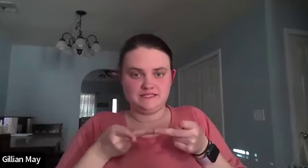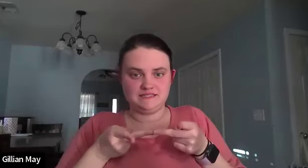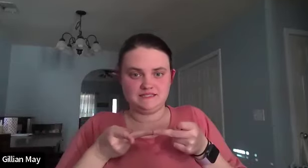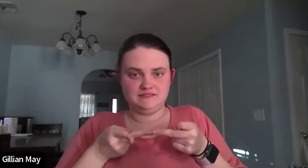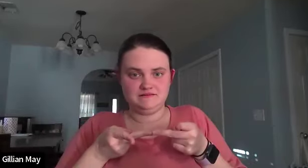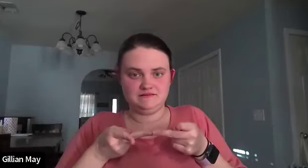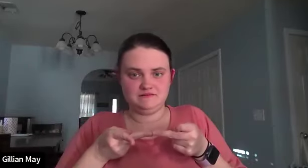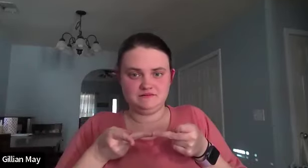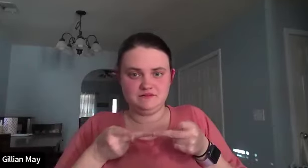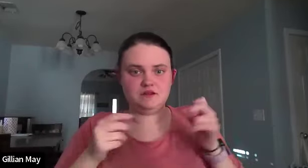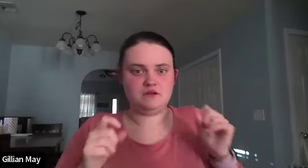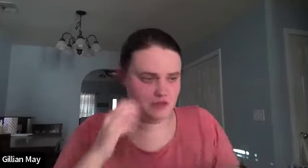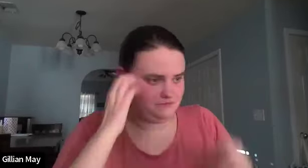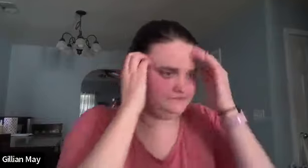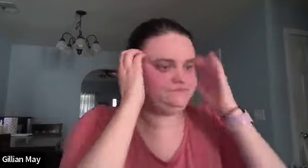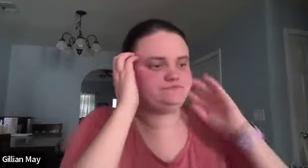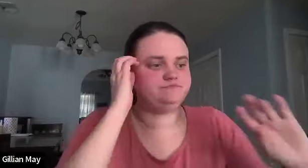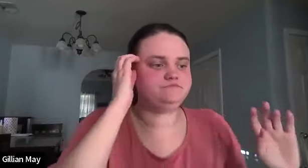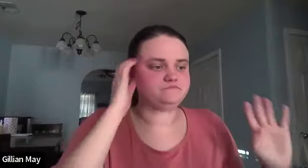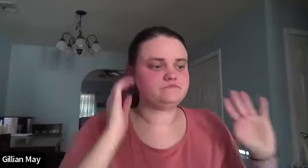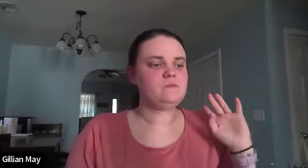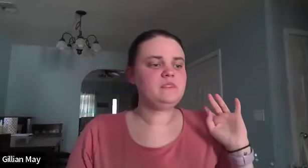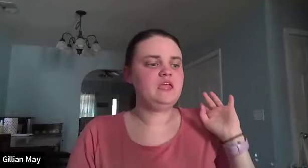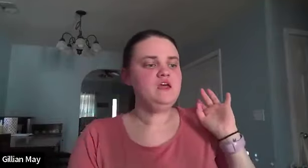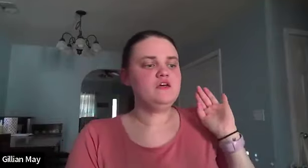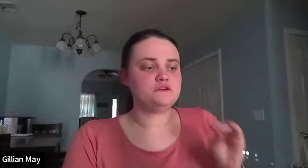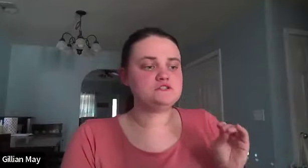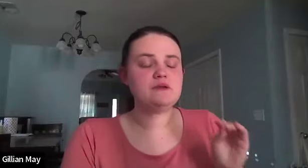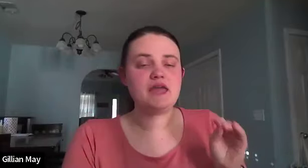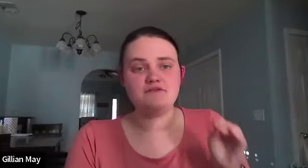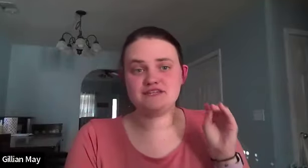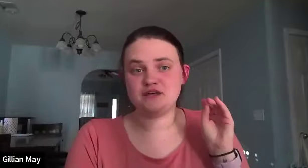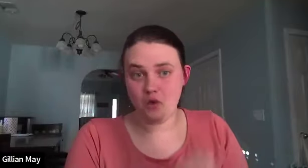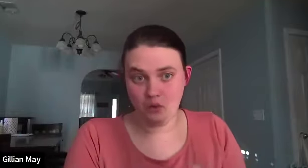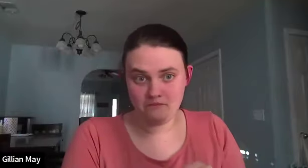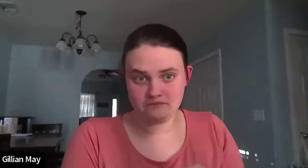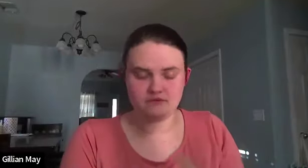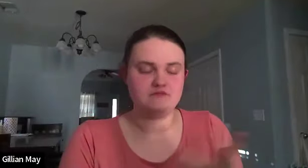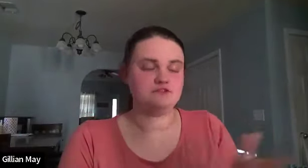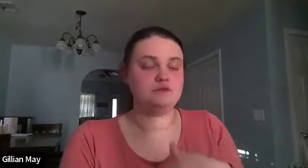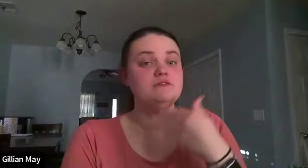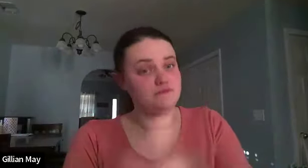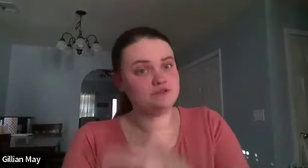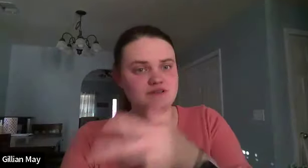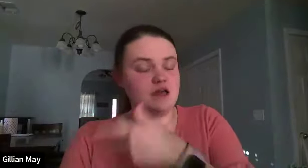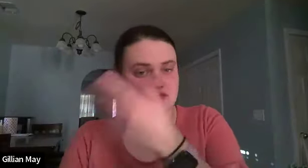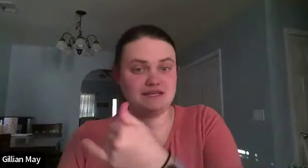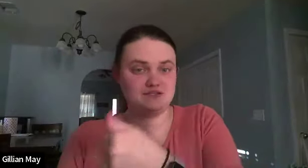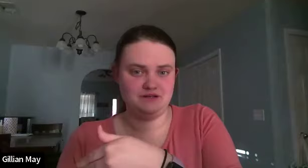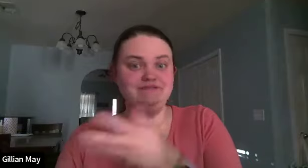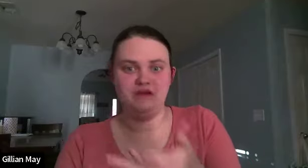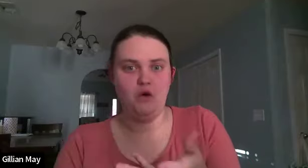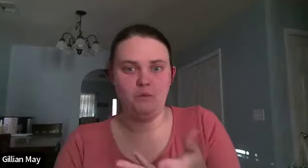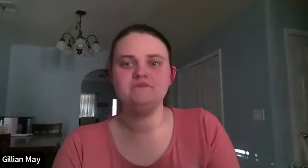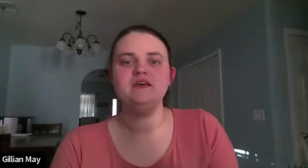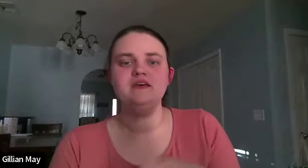place. Okay. The first one we have is home, or not first one, the next one, home.